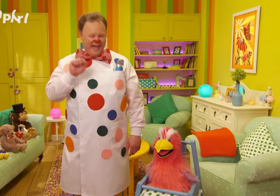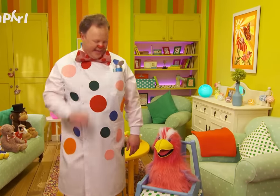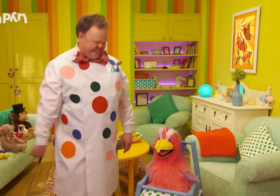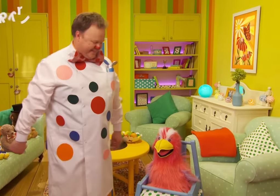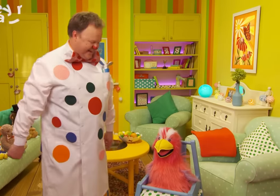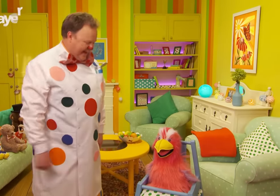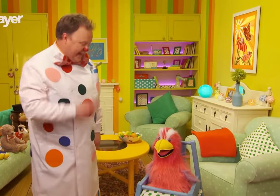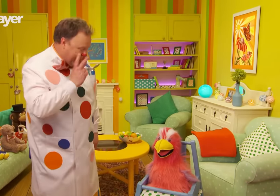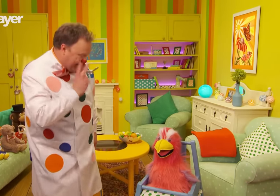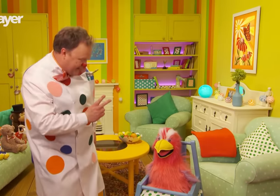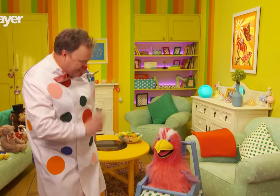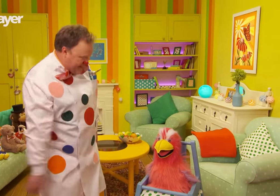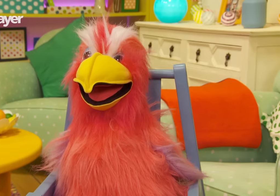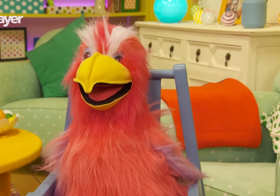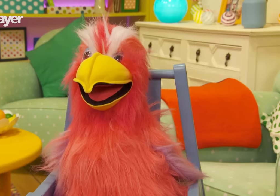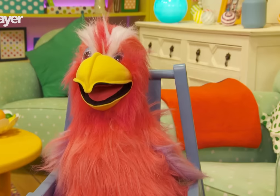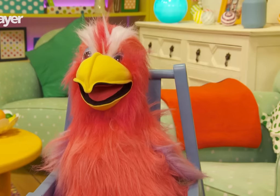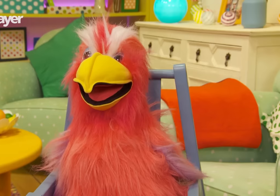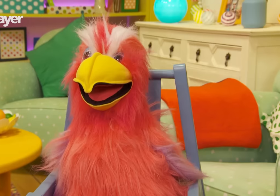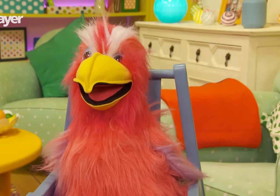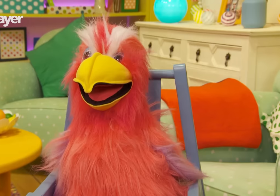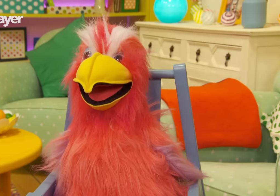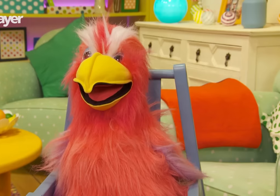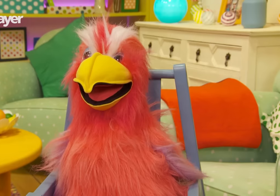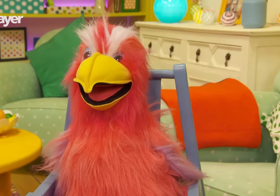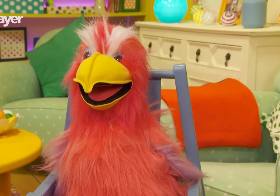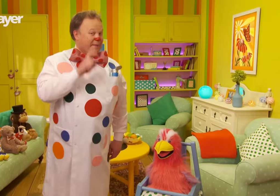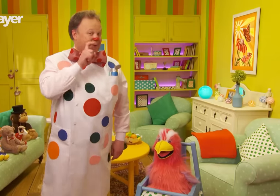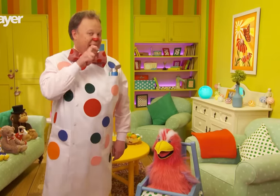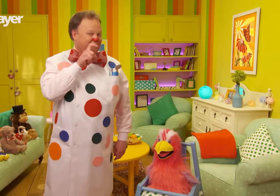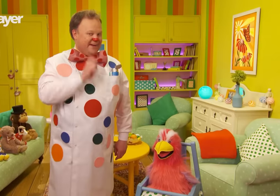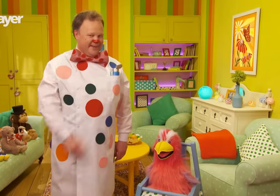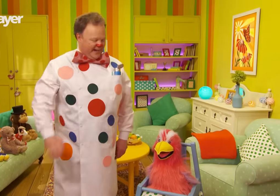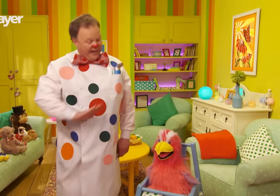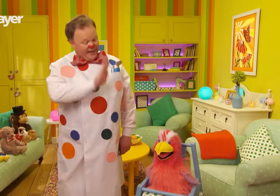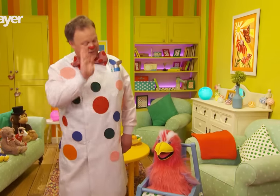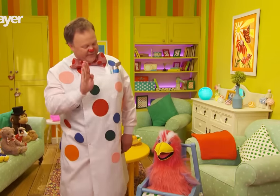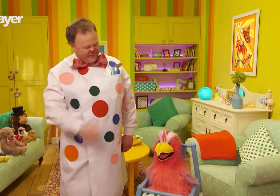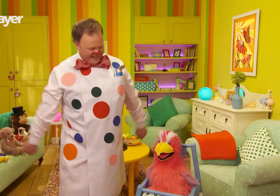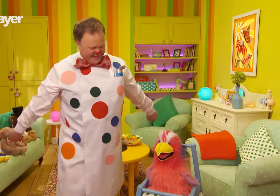yes. Look, it's Mrs. Squawk. Oh, the parrot. Hello!